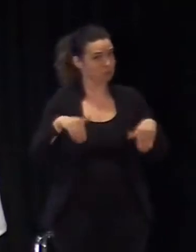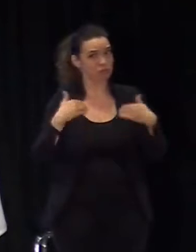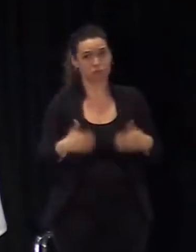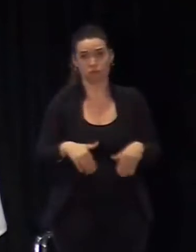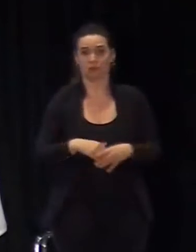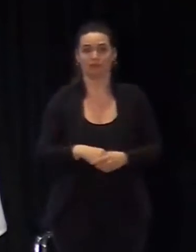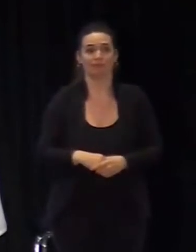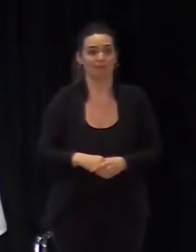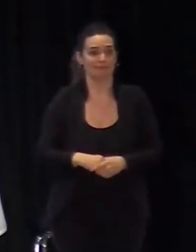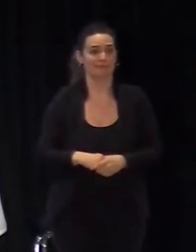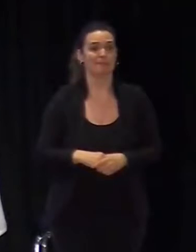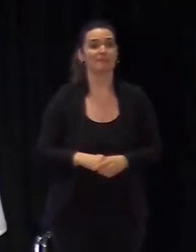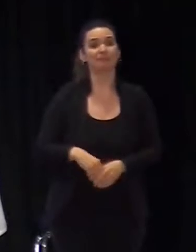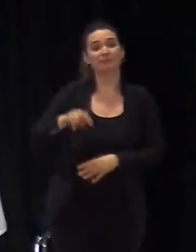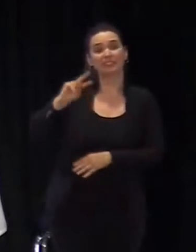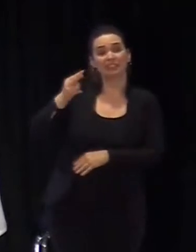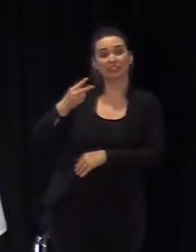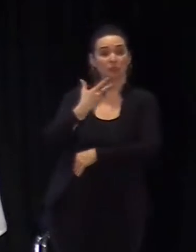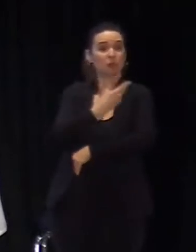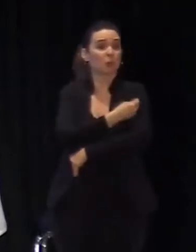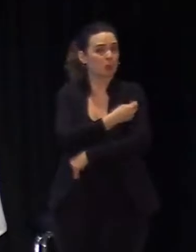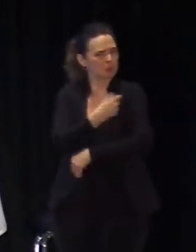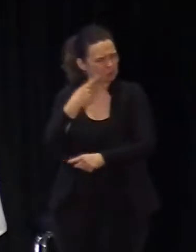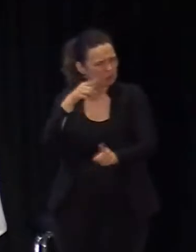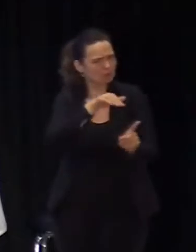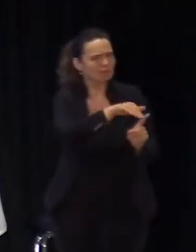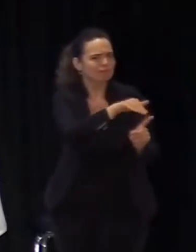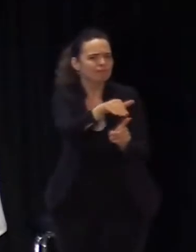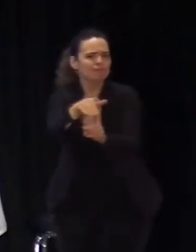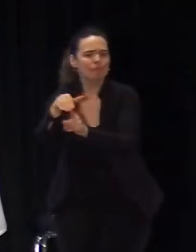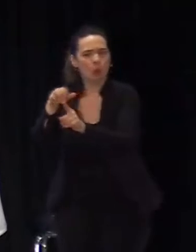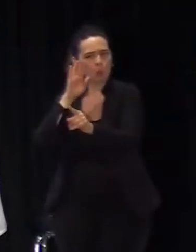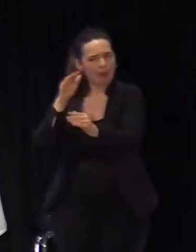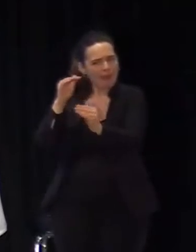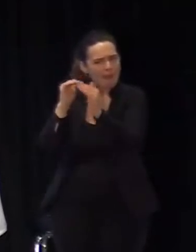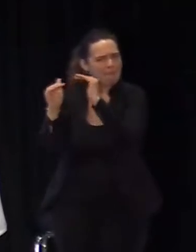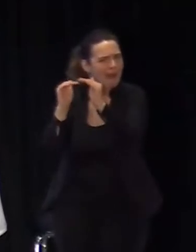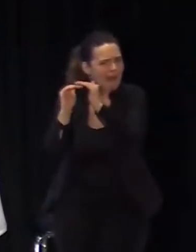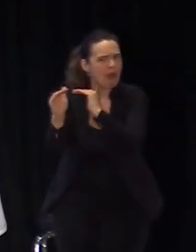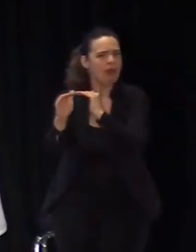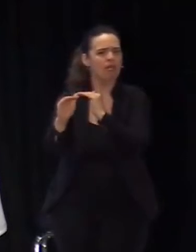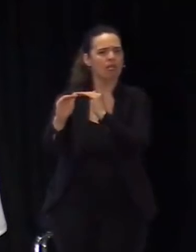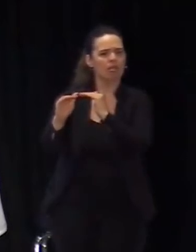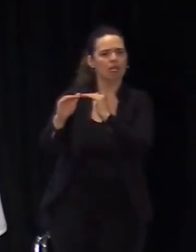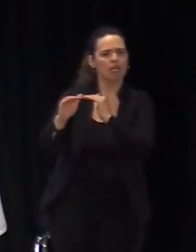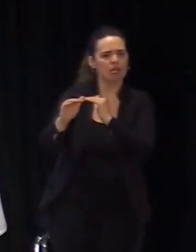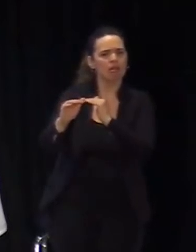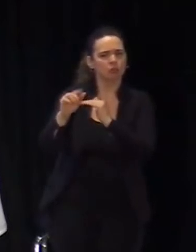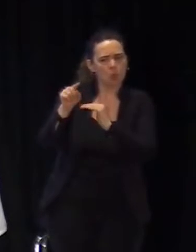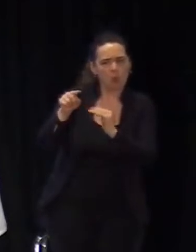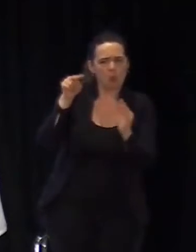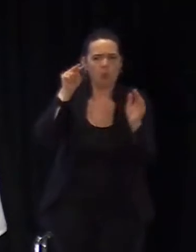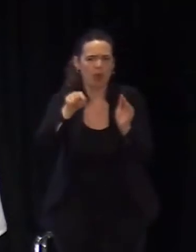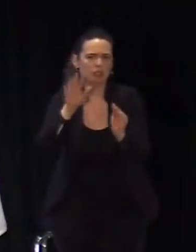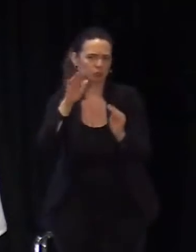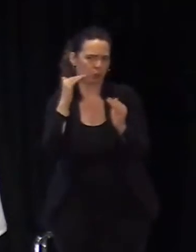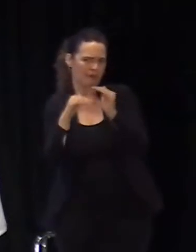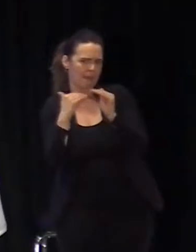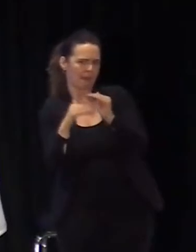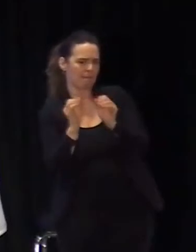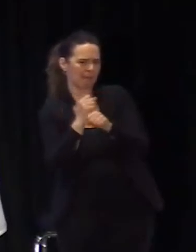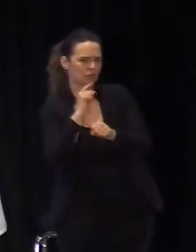On the second dose, a reminder, you will be emailed your date and appointment time of your second dose. Look for COVID vaccinations. If you